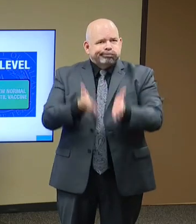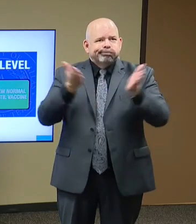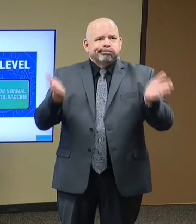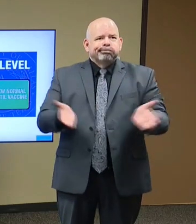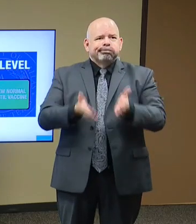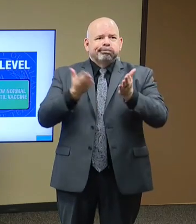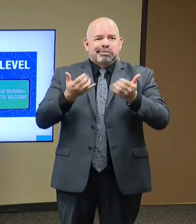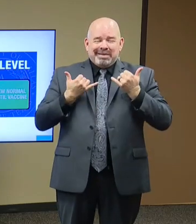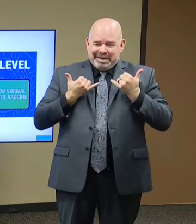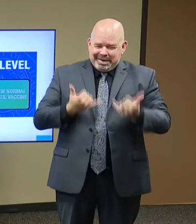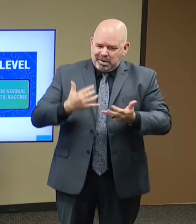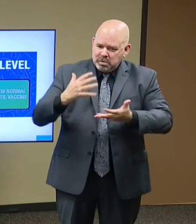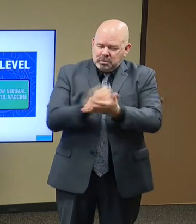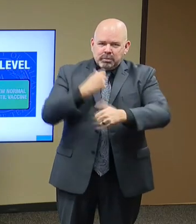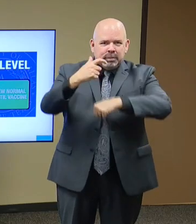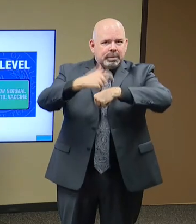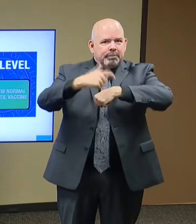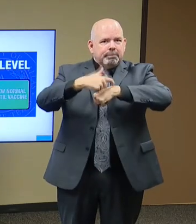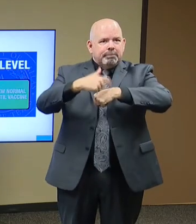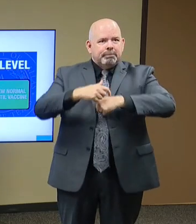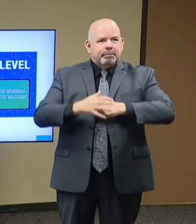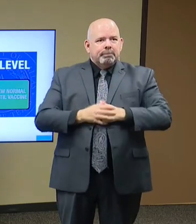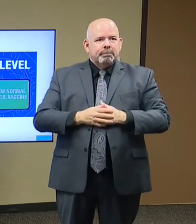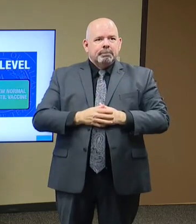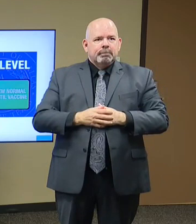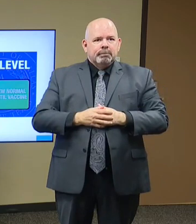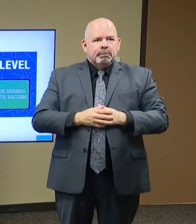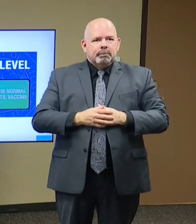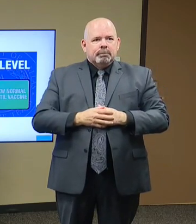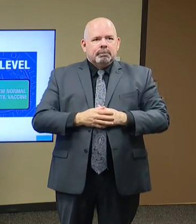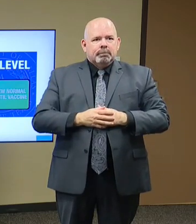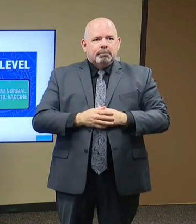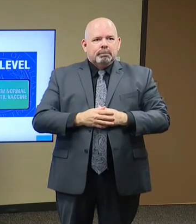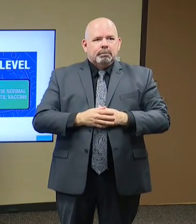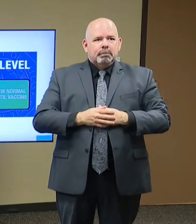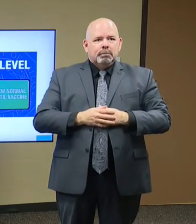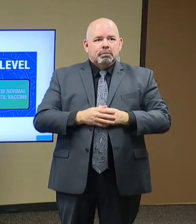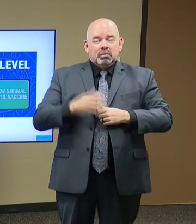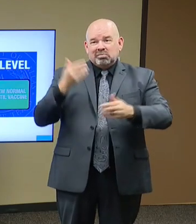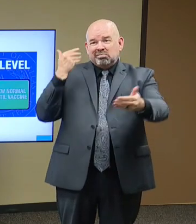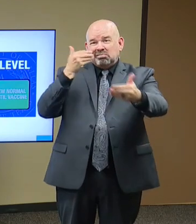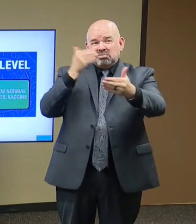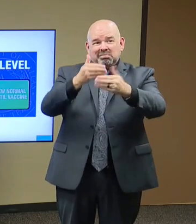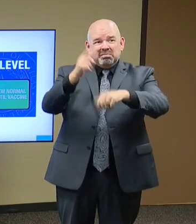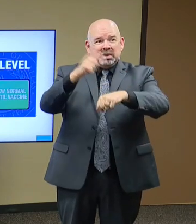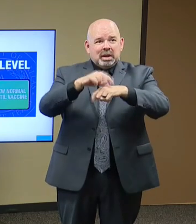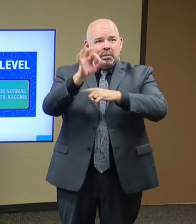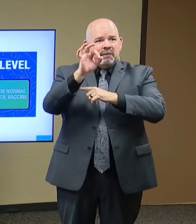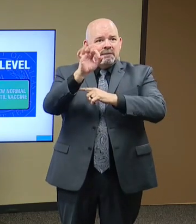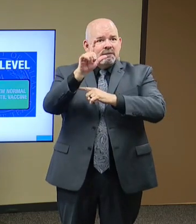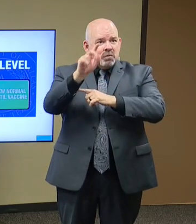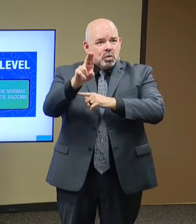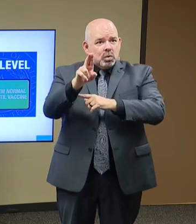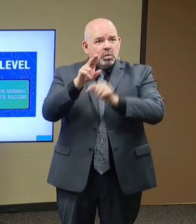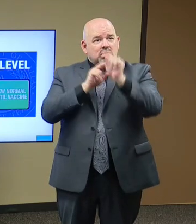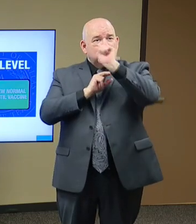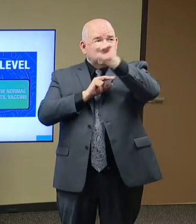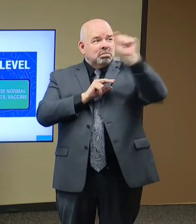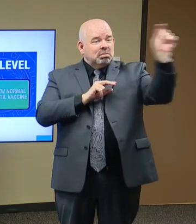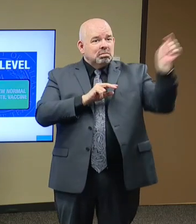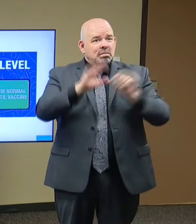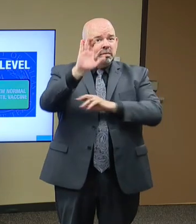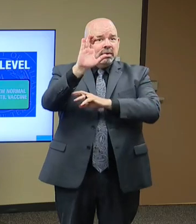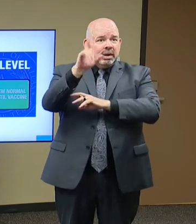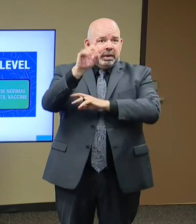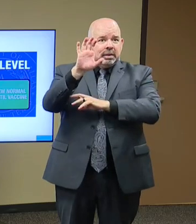into flu season. We have flu shots available. They're now available more out in the commercial areas. CDC's recommendations, get it in